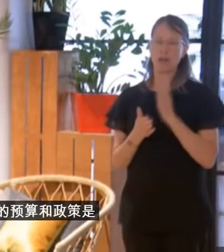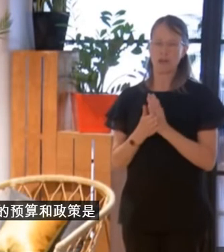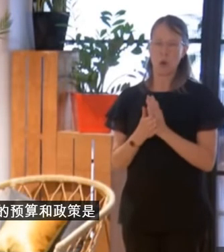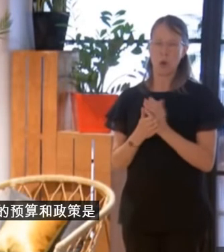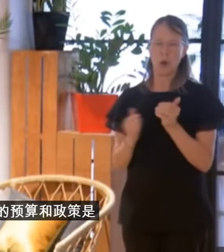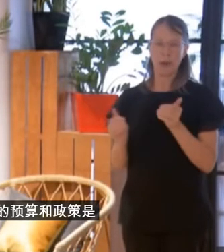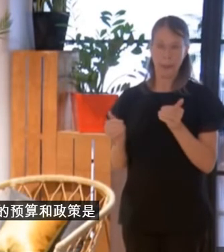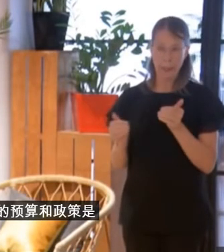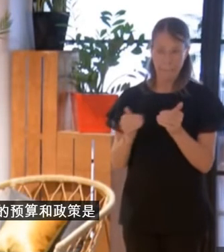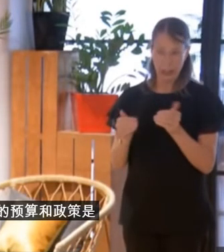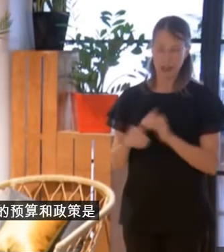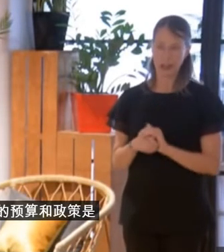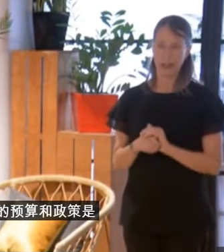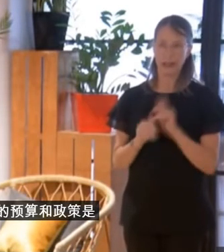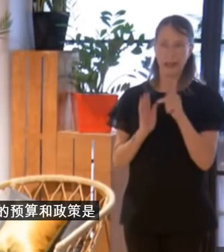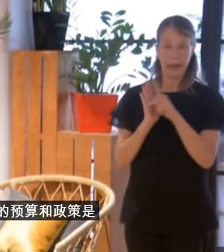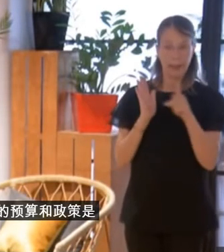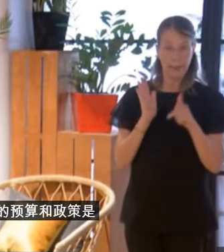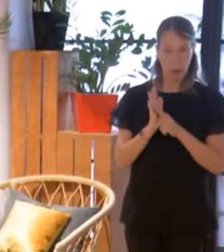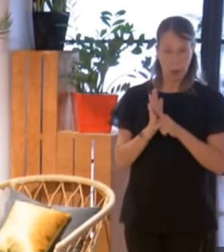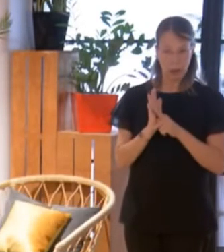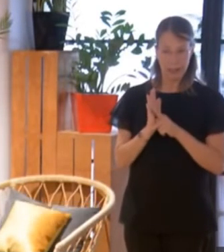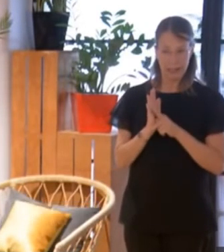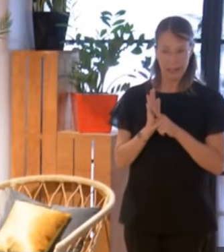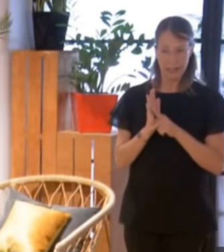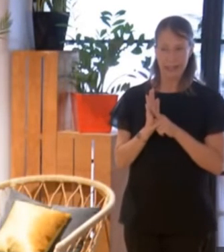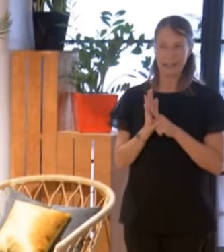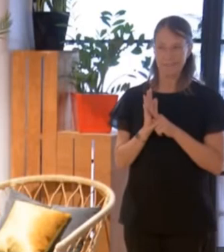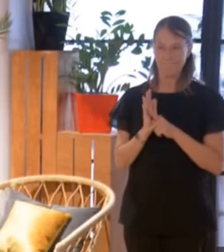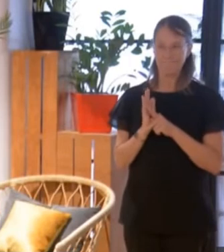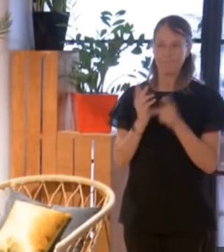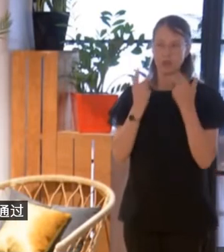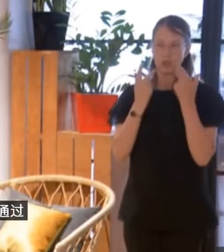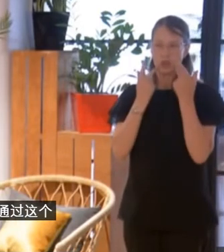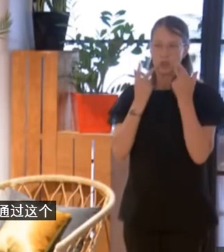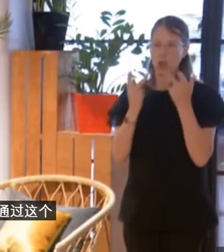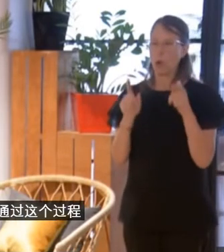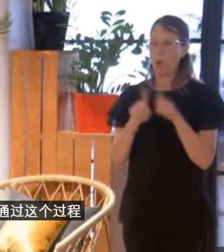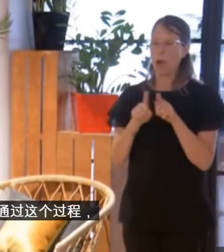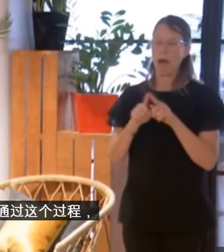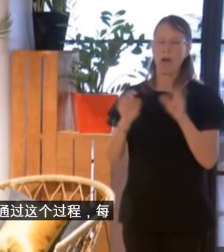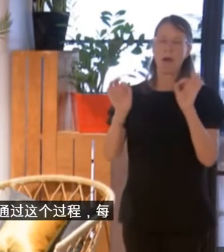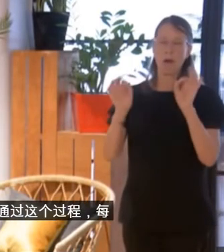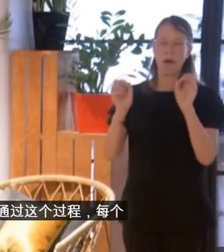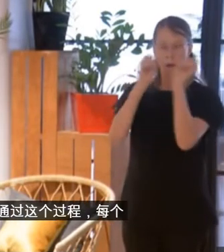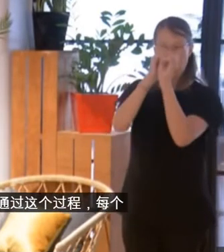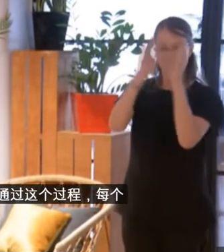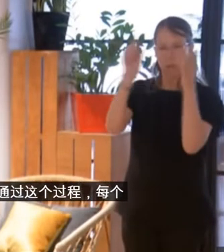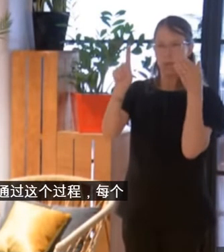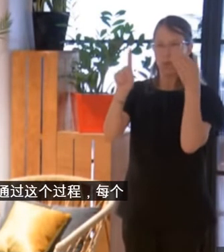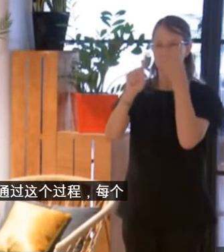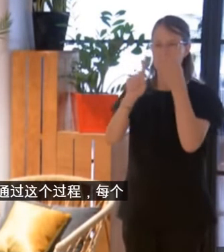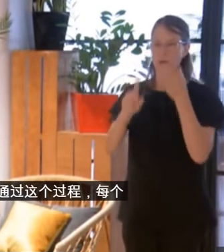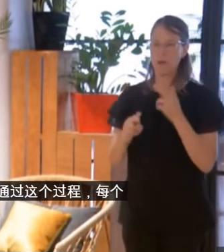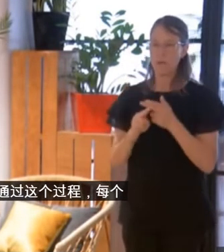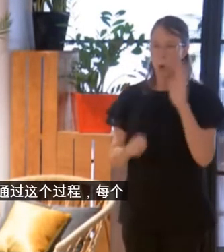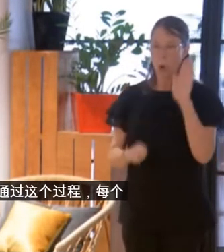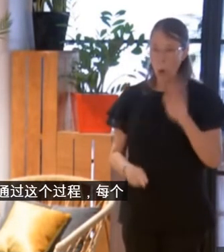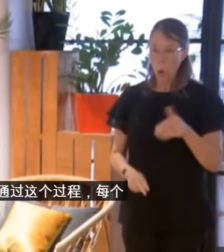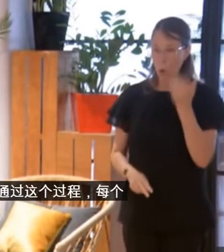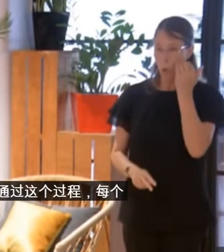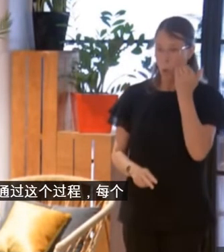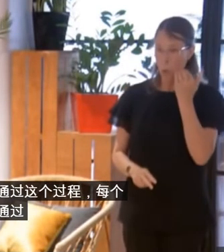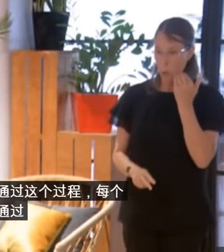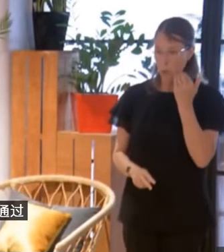that affect women across this state reflect an ideal and a process by which every woman's voice across